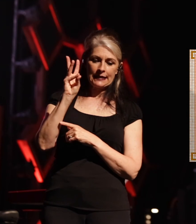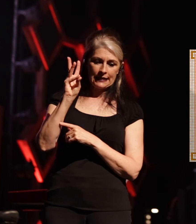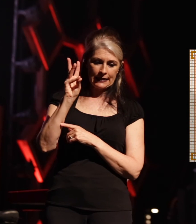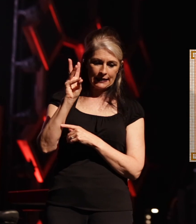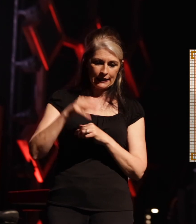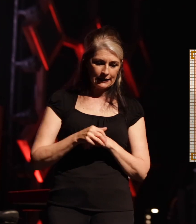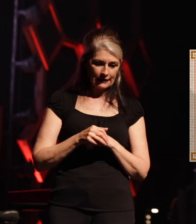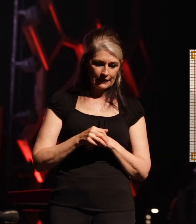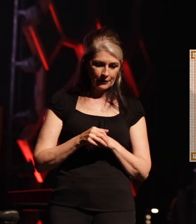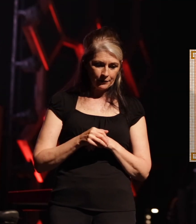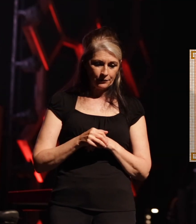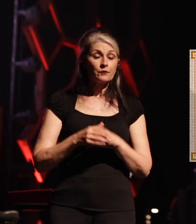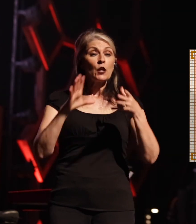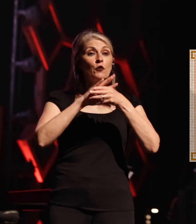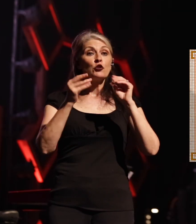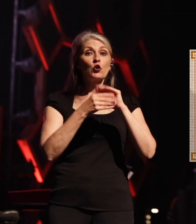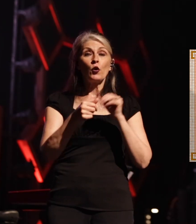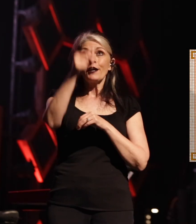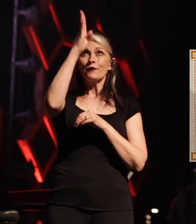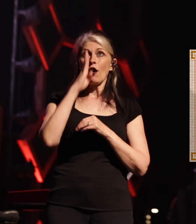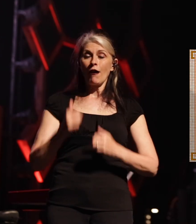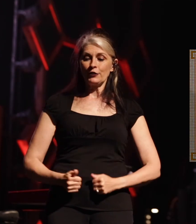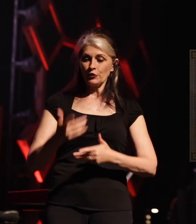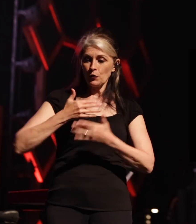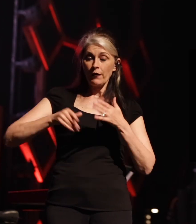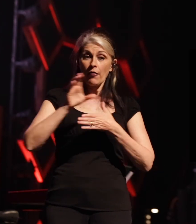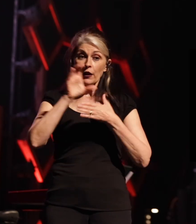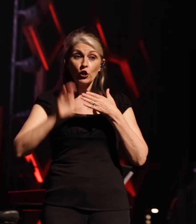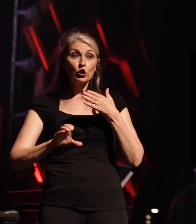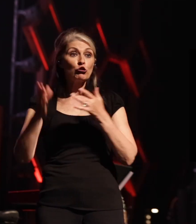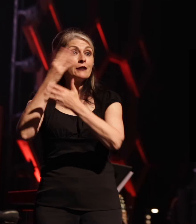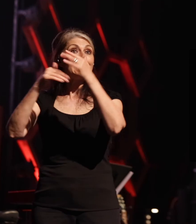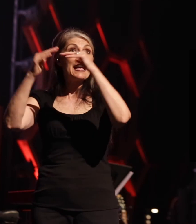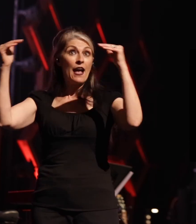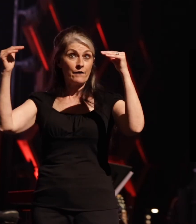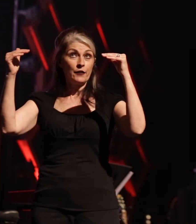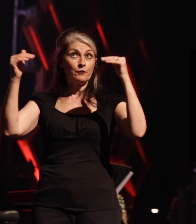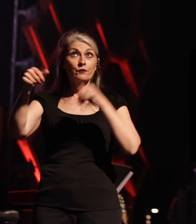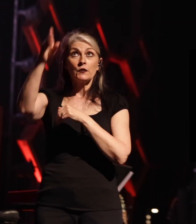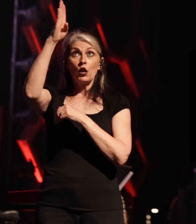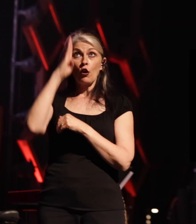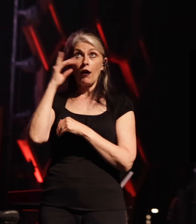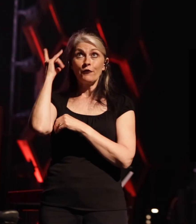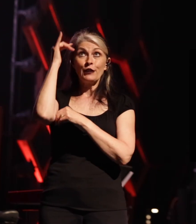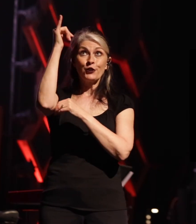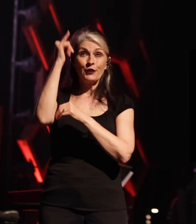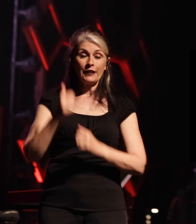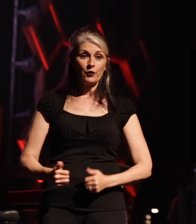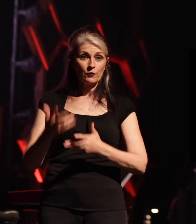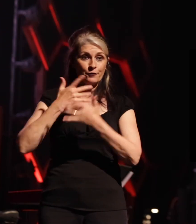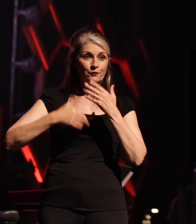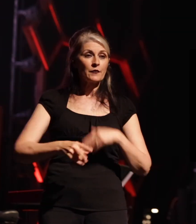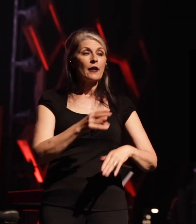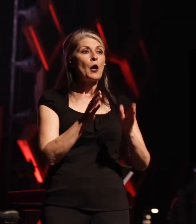The conclusion is heaven, where God is going to dwell with us for eternity. If you have your Bibles, you can turn them to Revelation 21 through 4. It's going to be